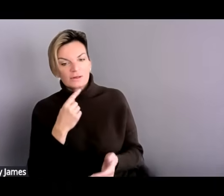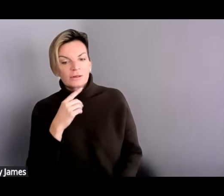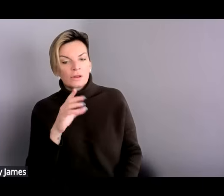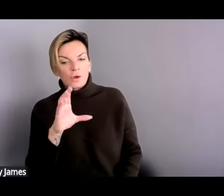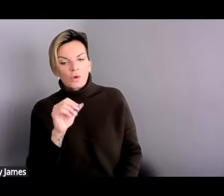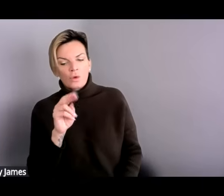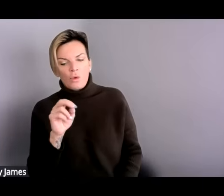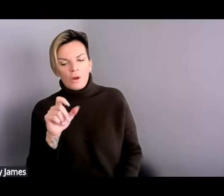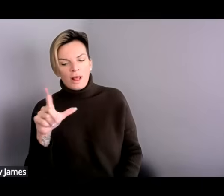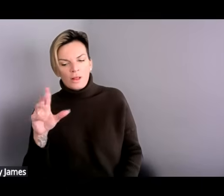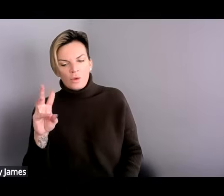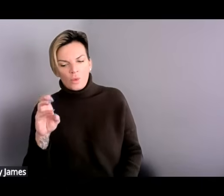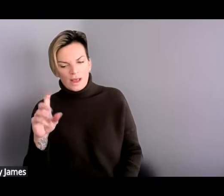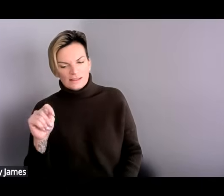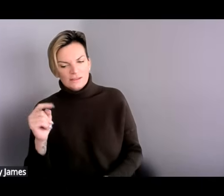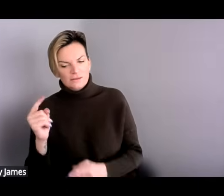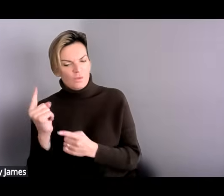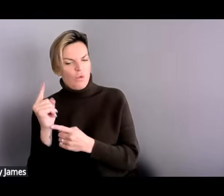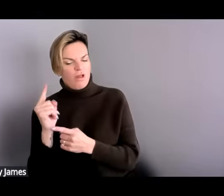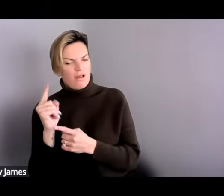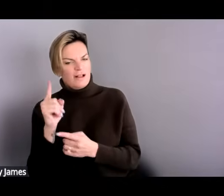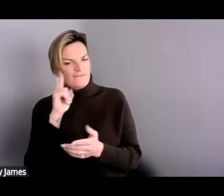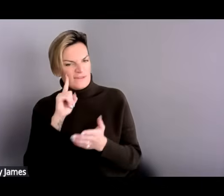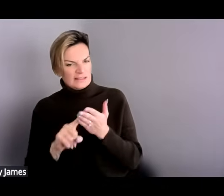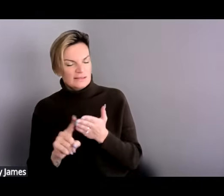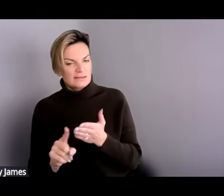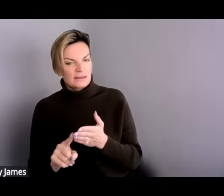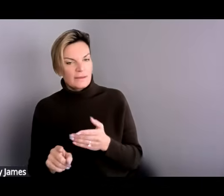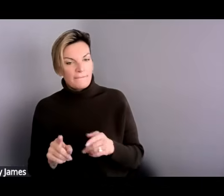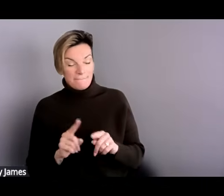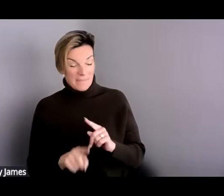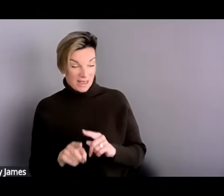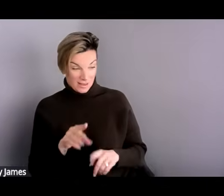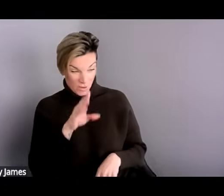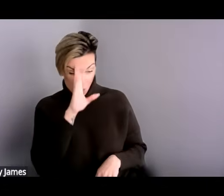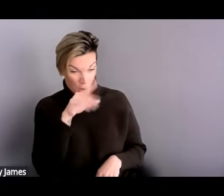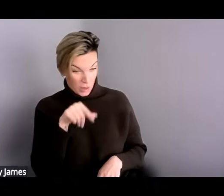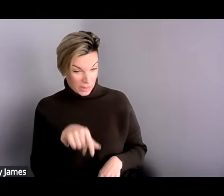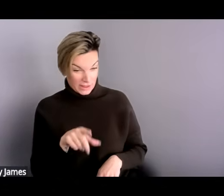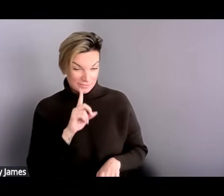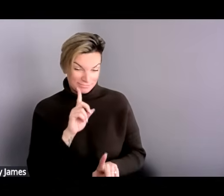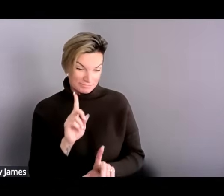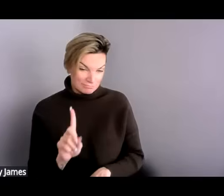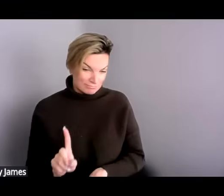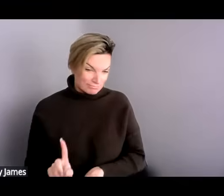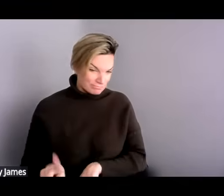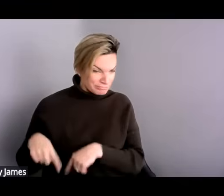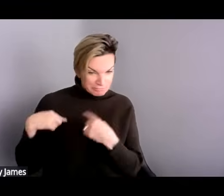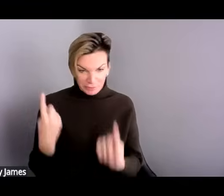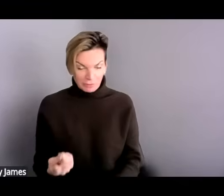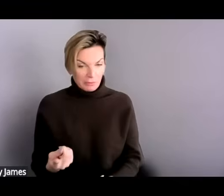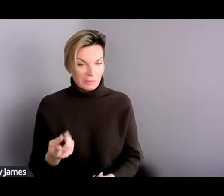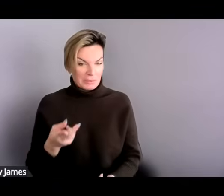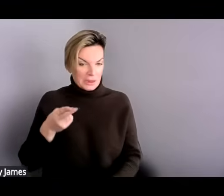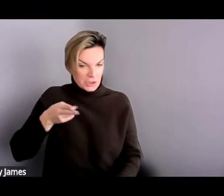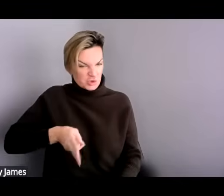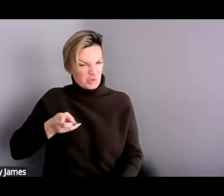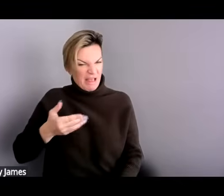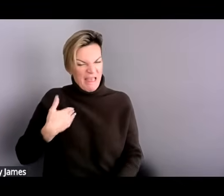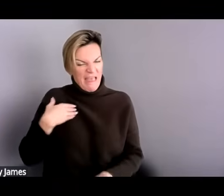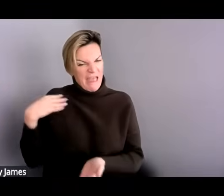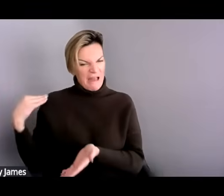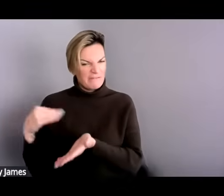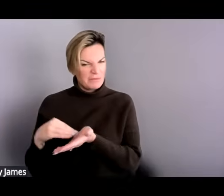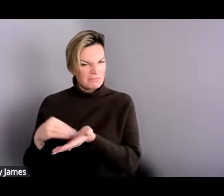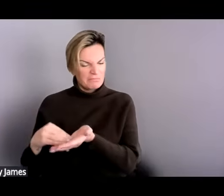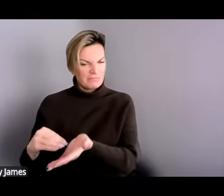investigated. This has been going on for years, we're new on the board. I don't think this is a whole, and maybe we should talk to Brewer